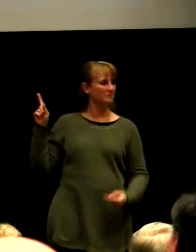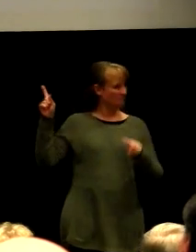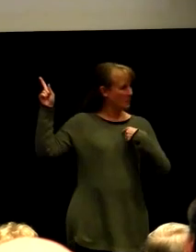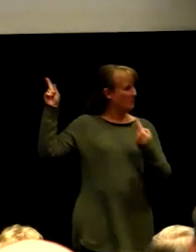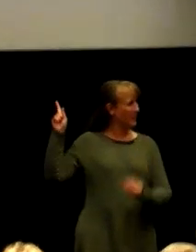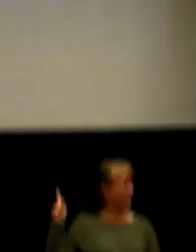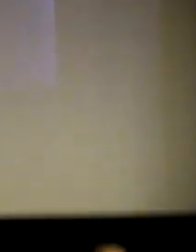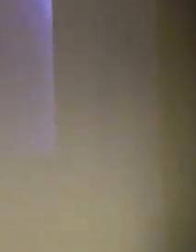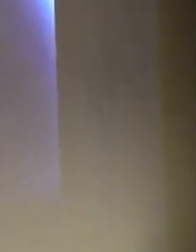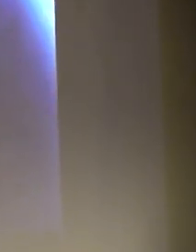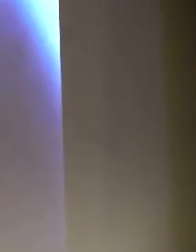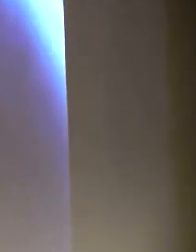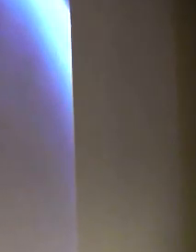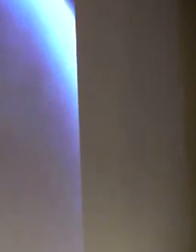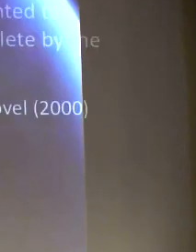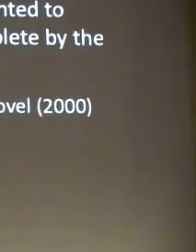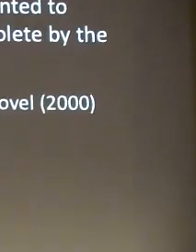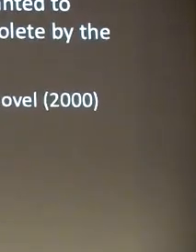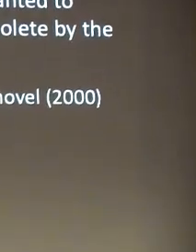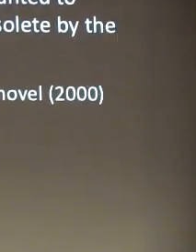Only not quite so aware.